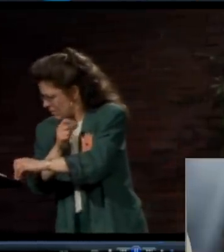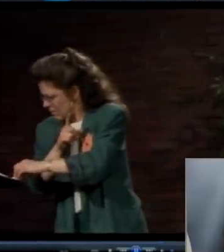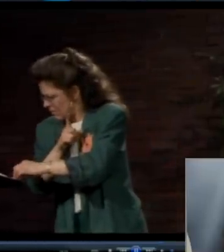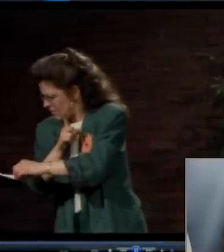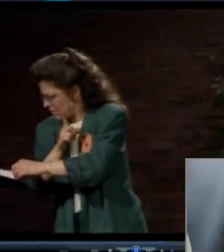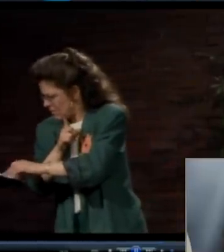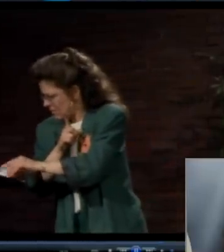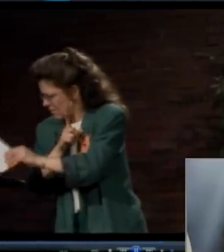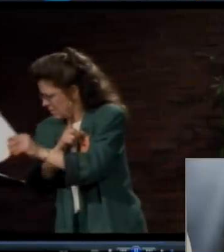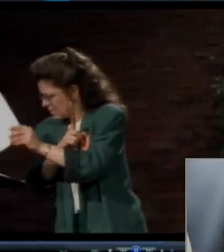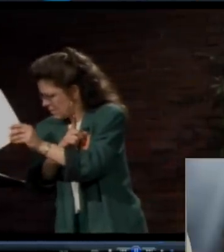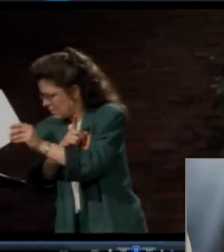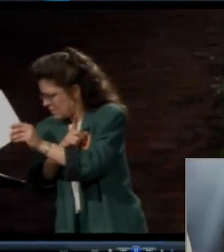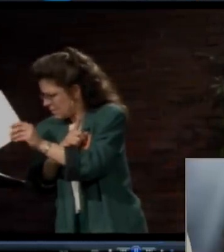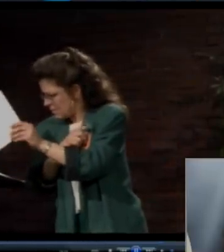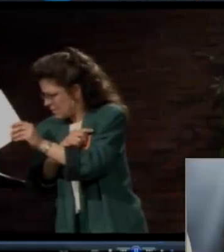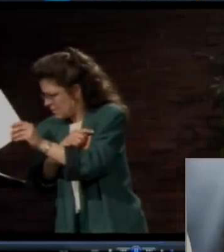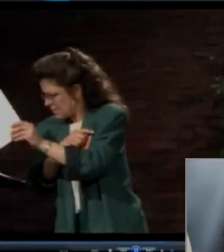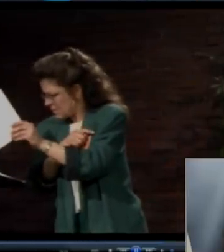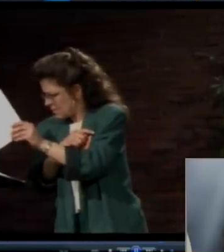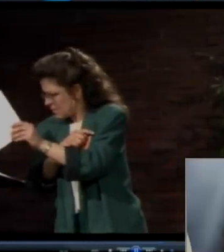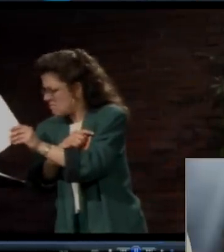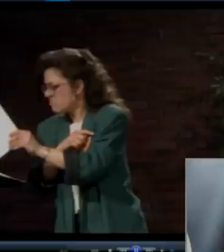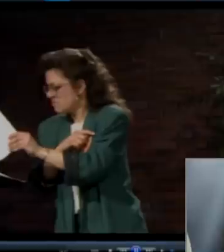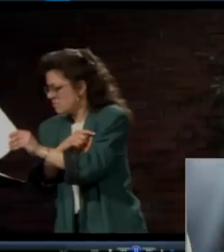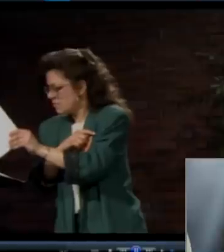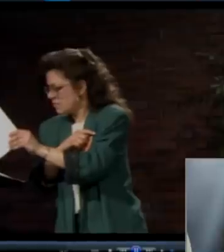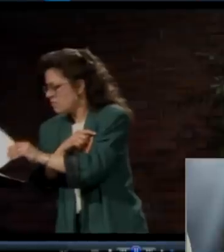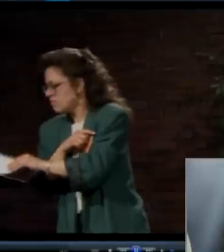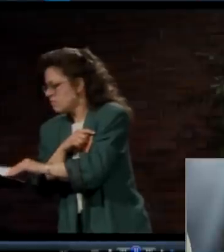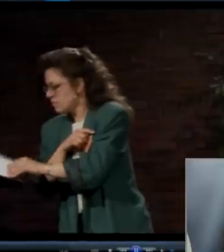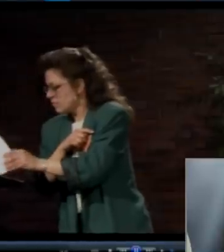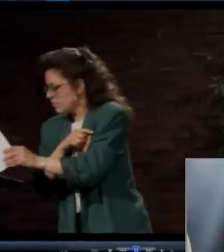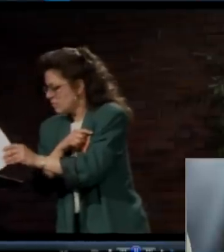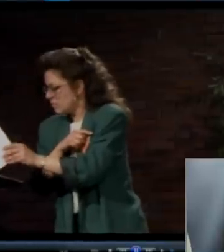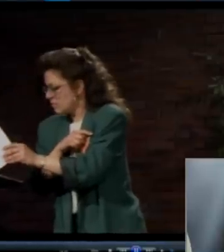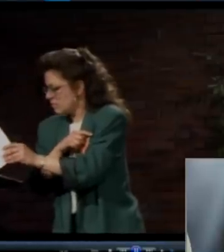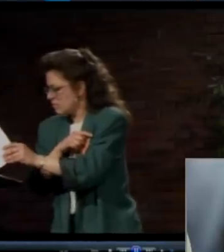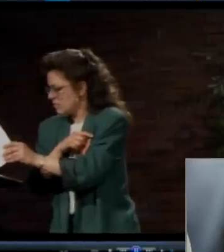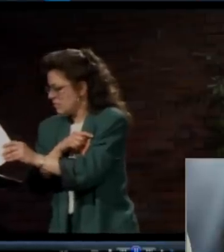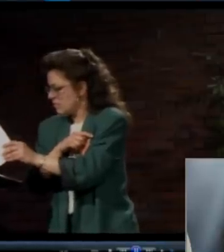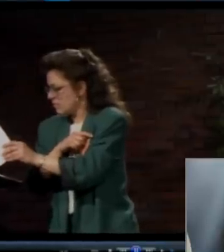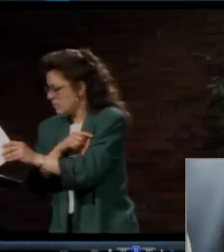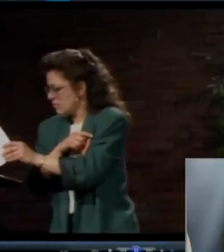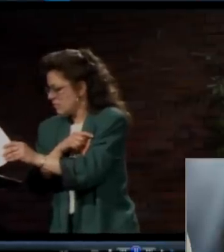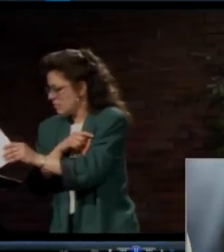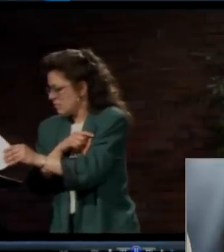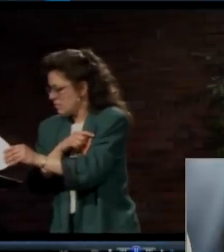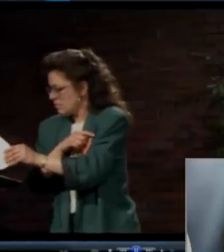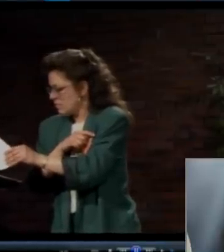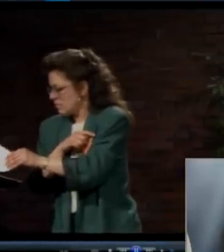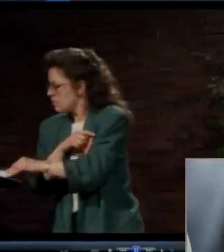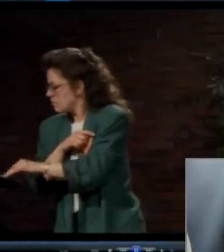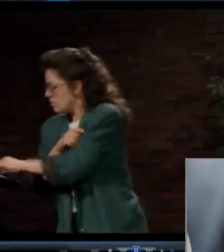Please keep in mind, okay, hold on just a minute. Let me look at my notes here.